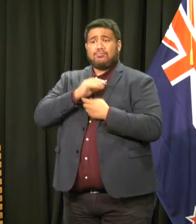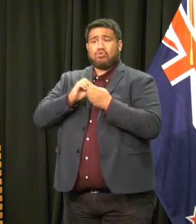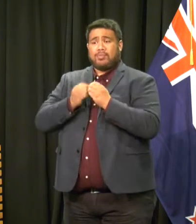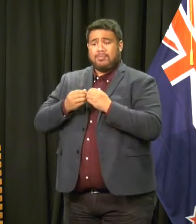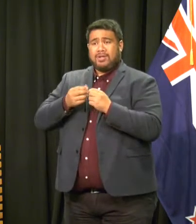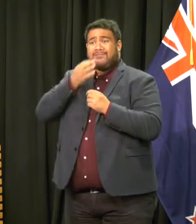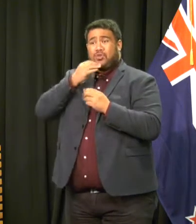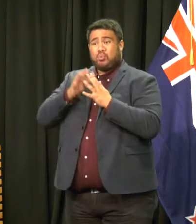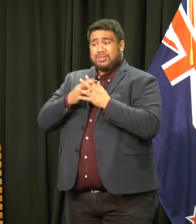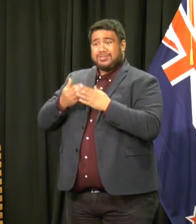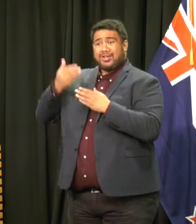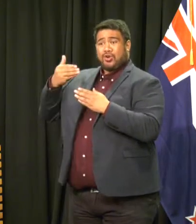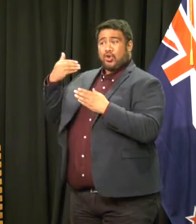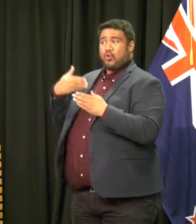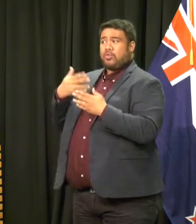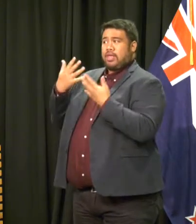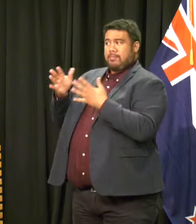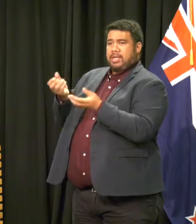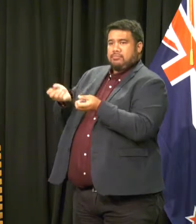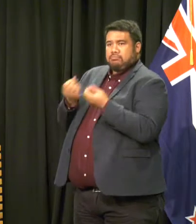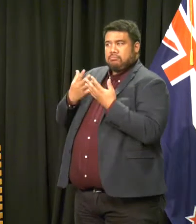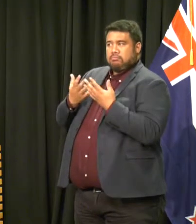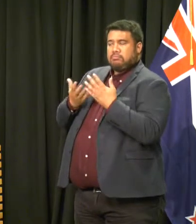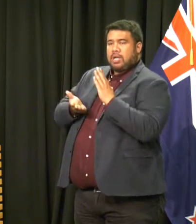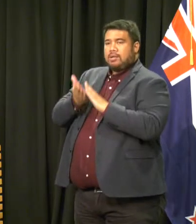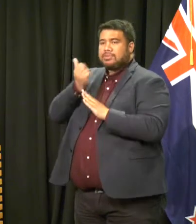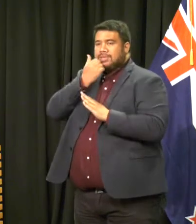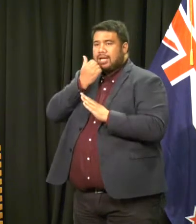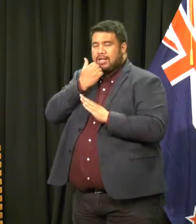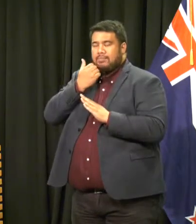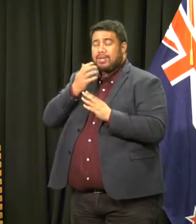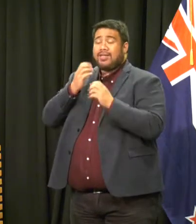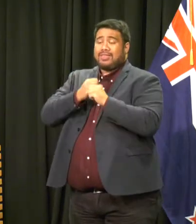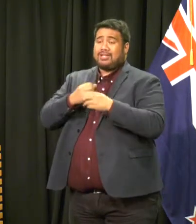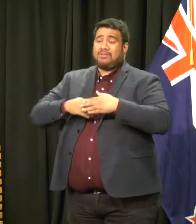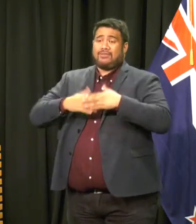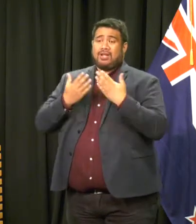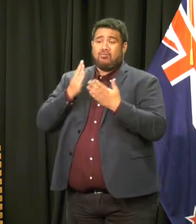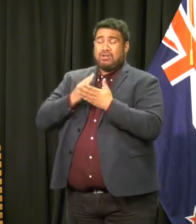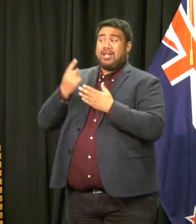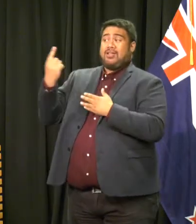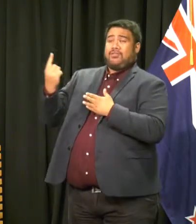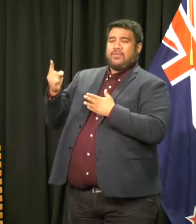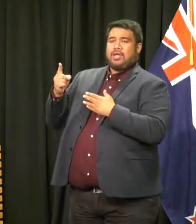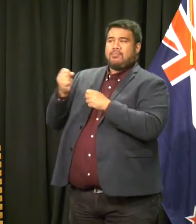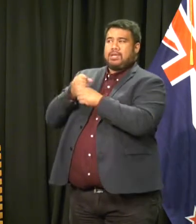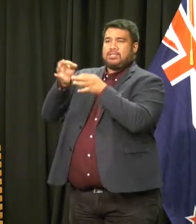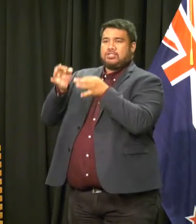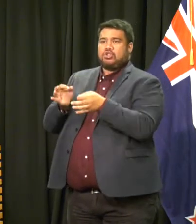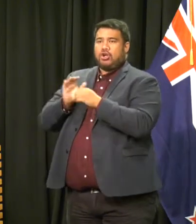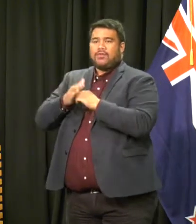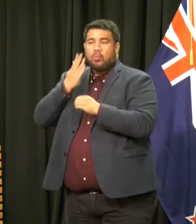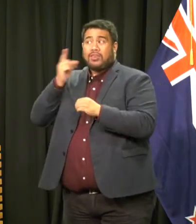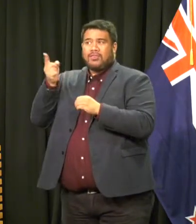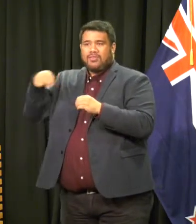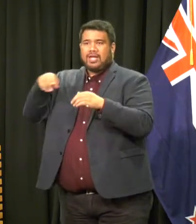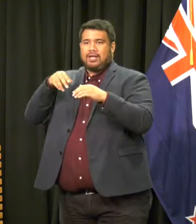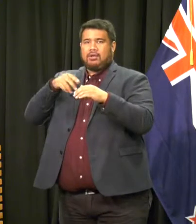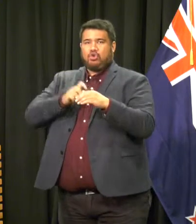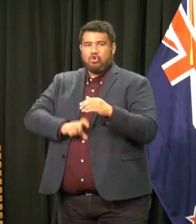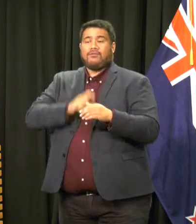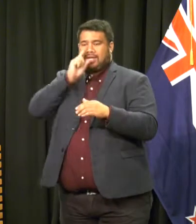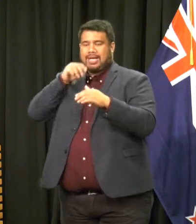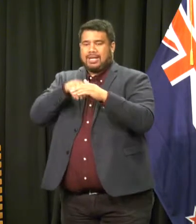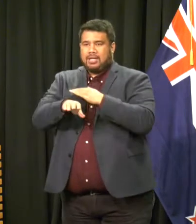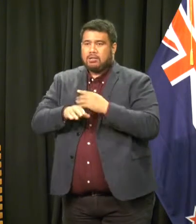ago, but ultimately my view is it was for them to manage the exact point at which they completed the re-entry. Were they feeling more confident than